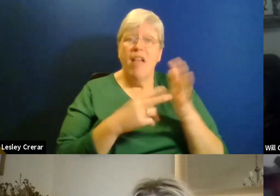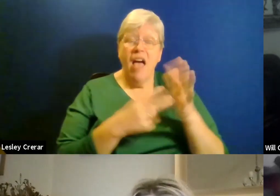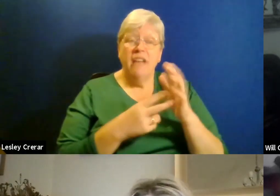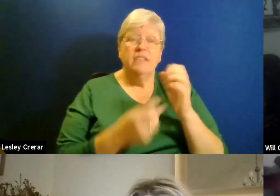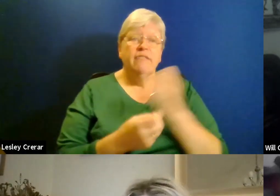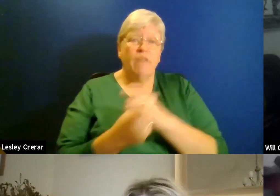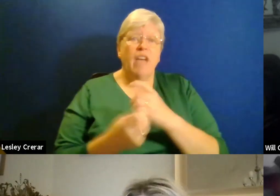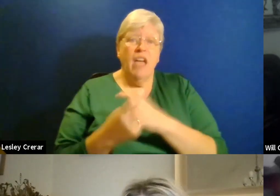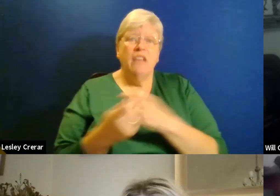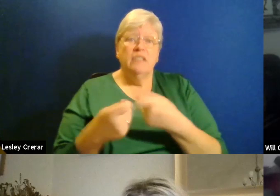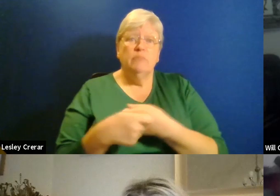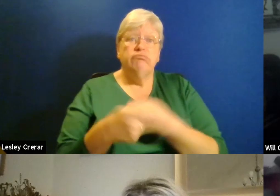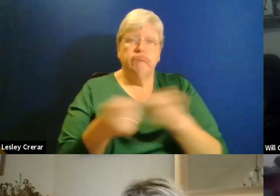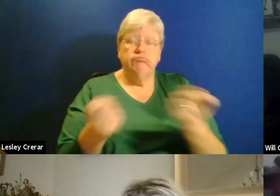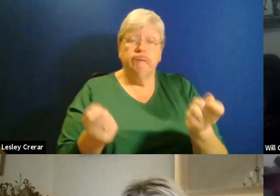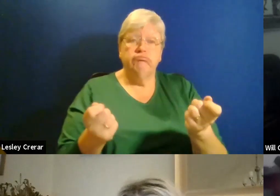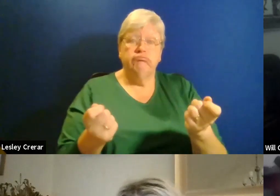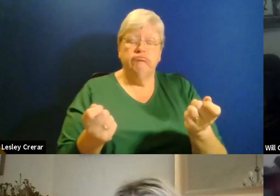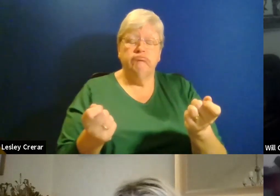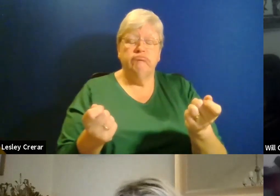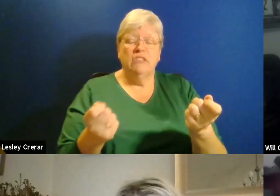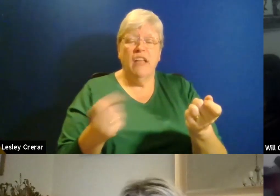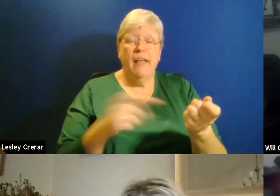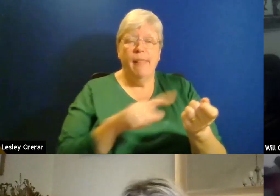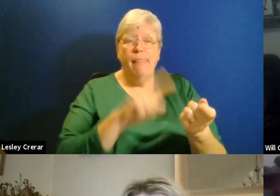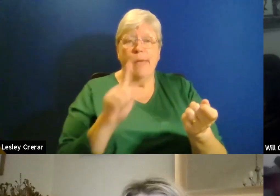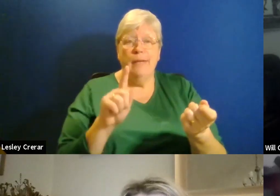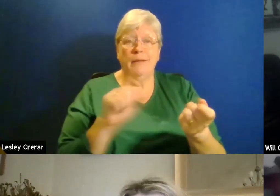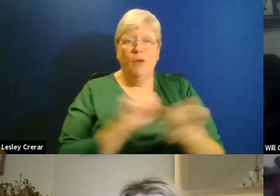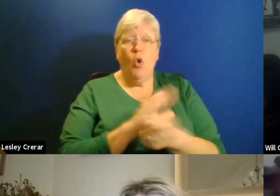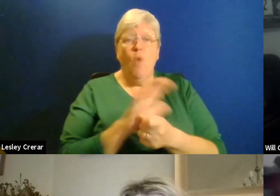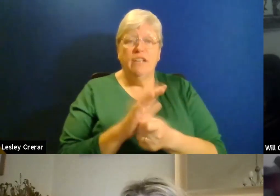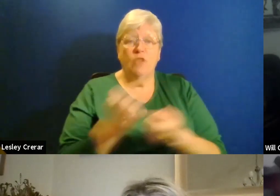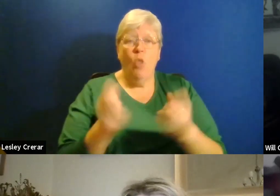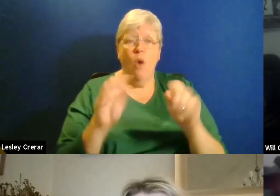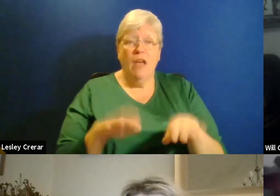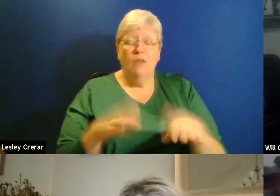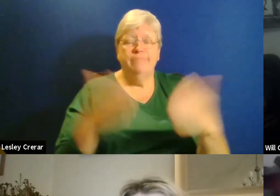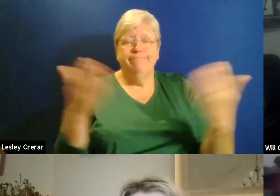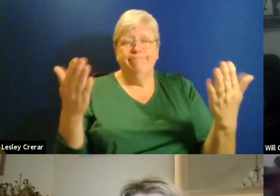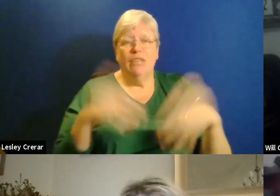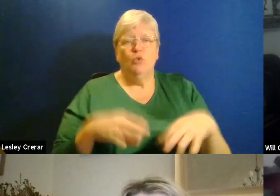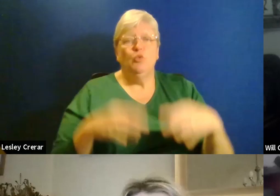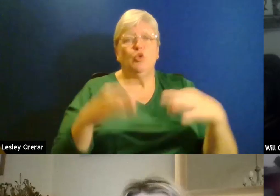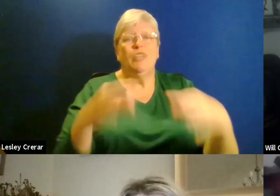having launched on the doorstep of the pandemic and the lockdowns and what have you, we had to put all that on we had to put